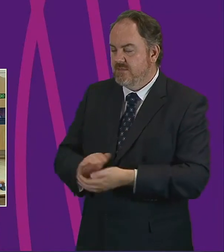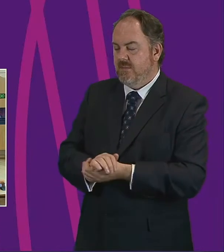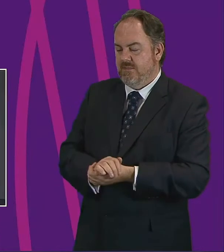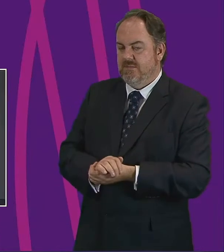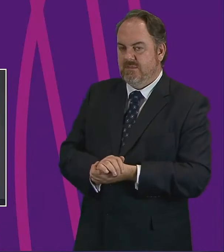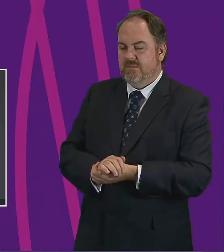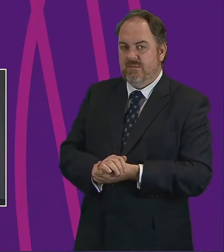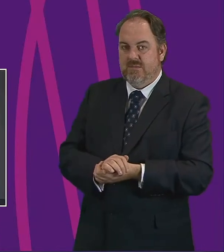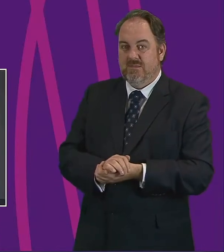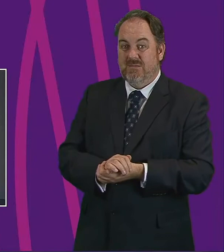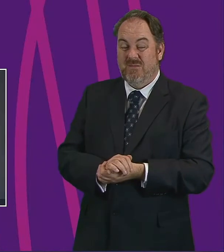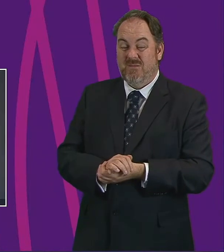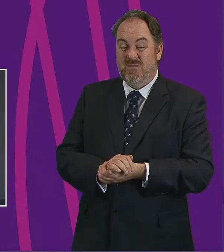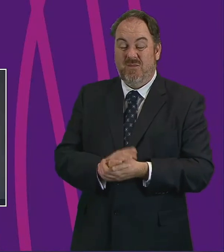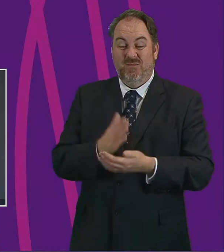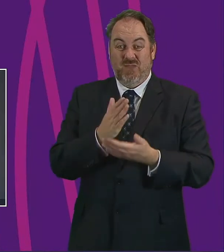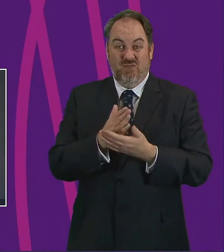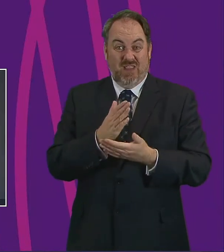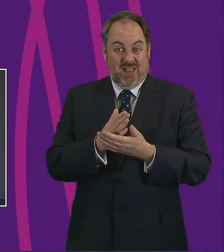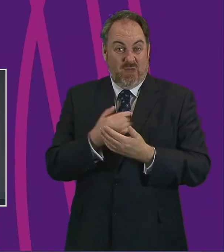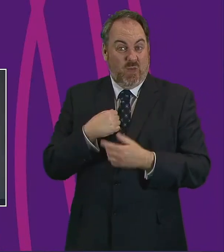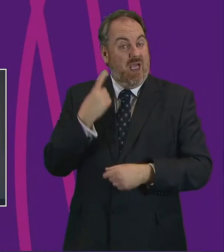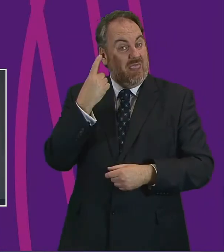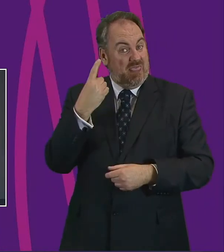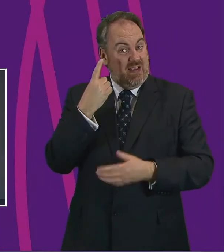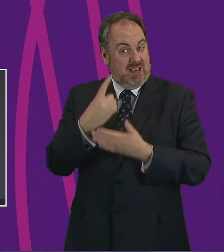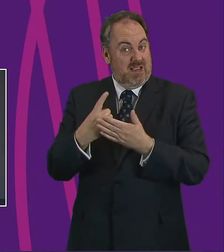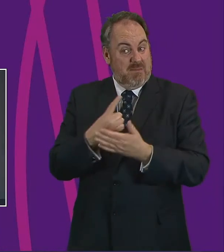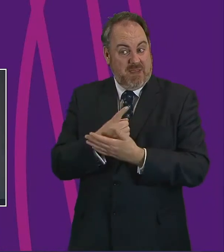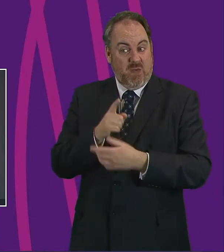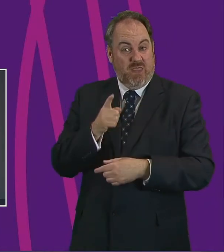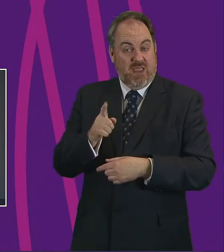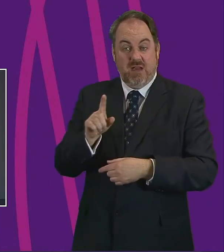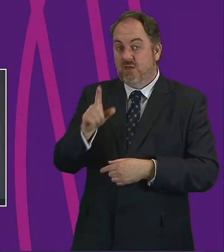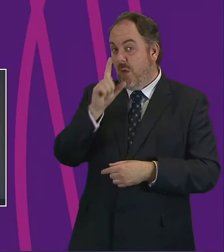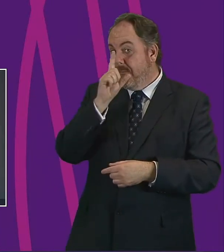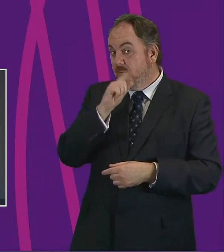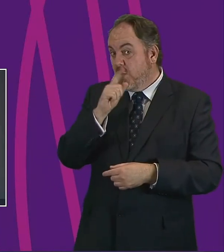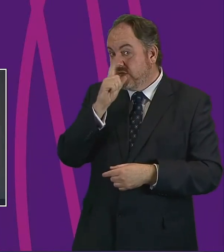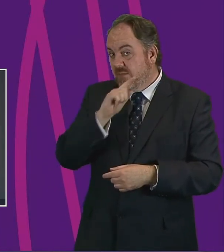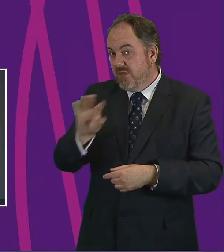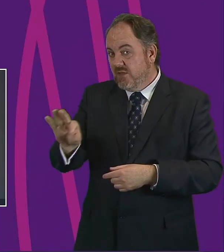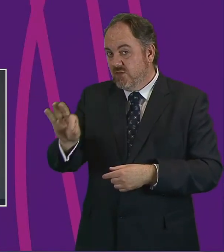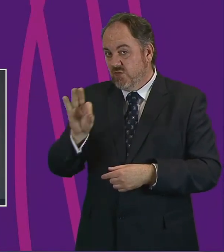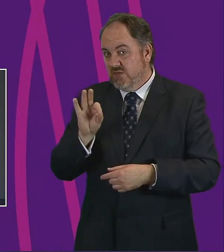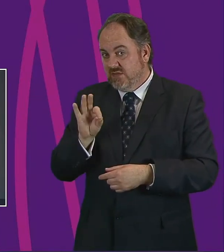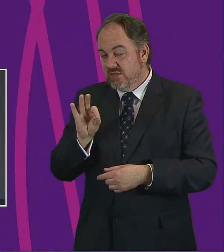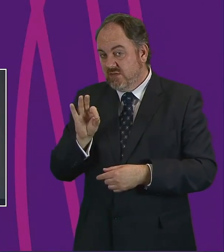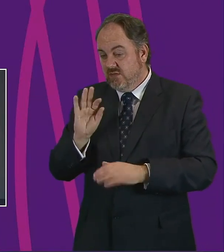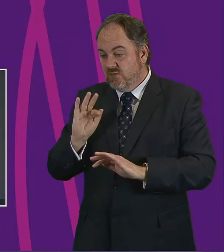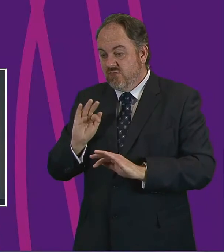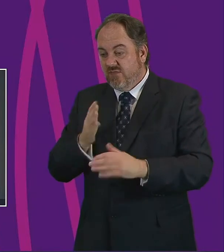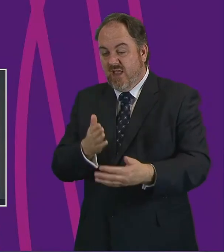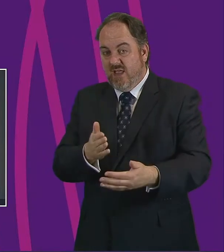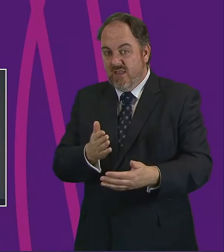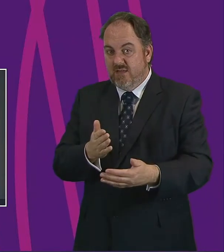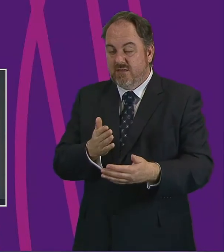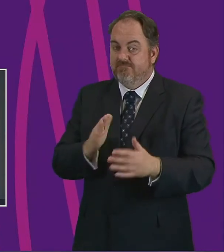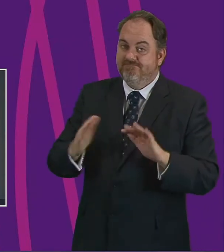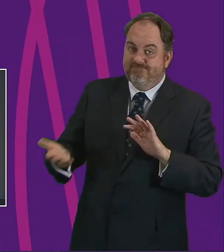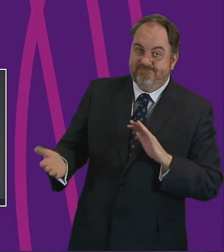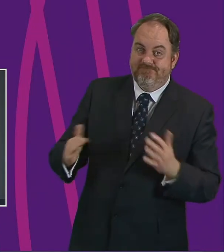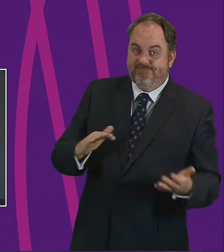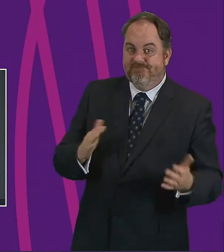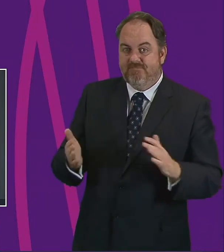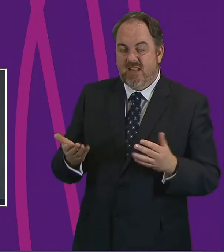So that's one of the issues that we are considering in relation to the other resources that are available to us